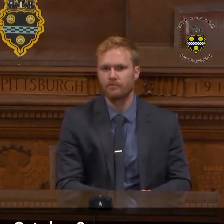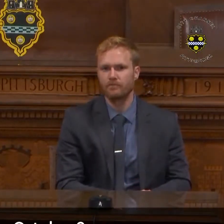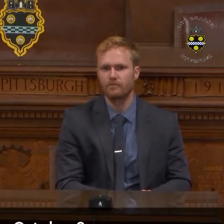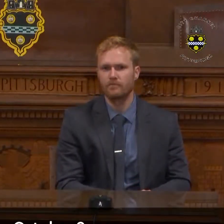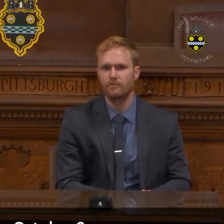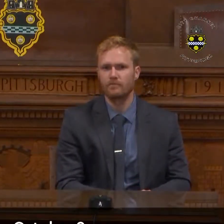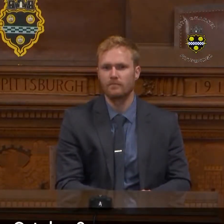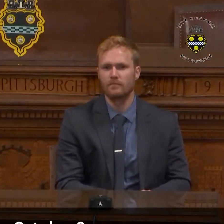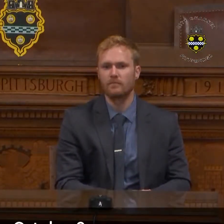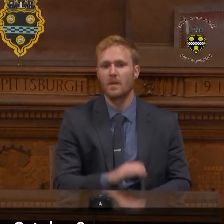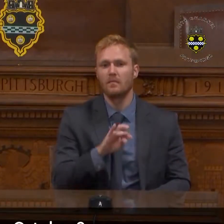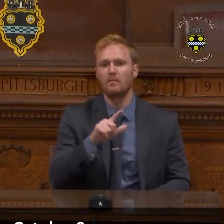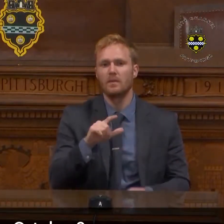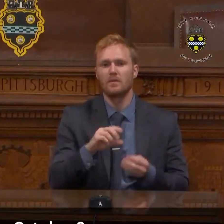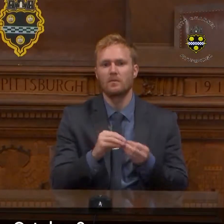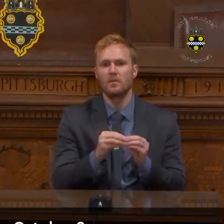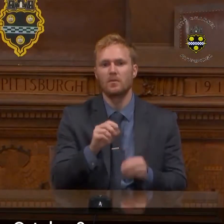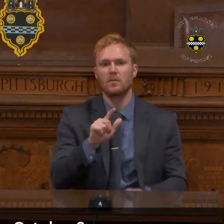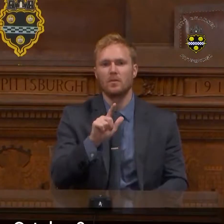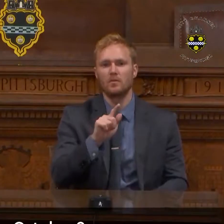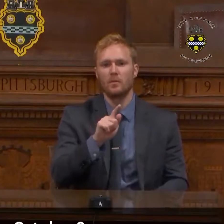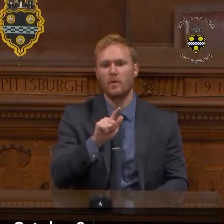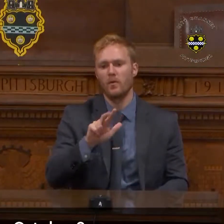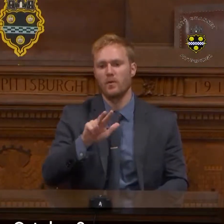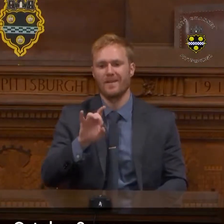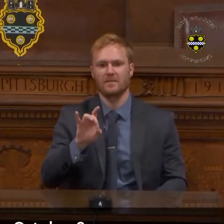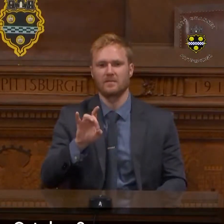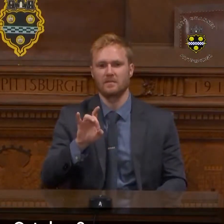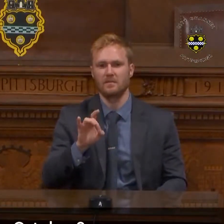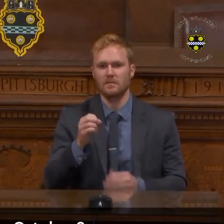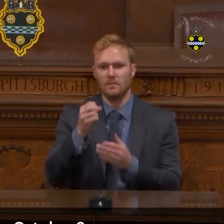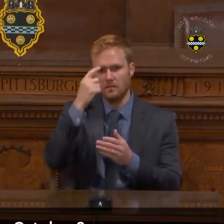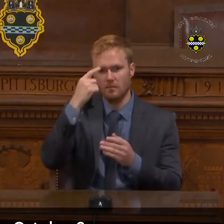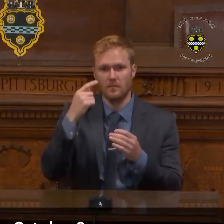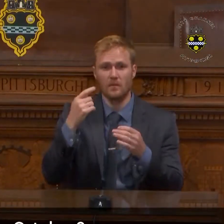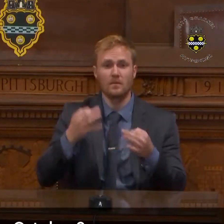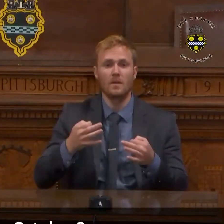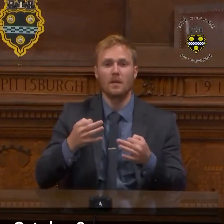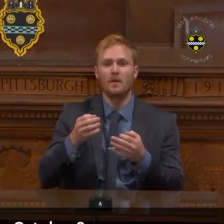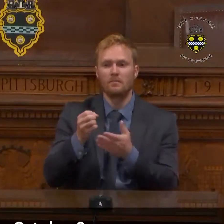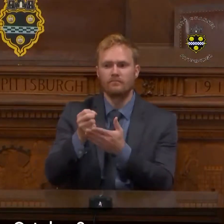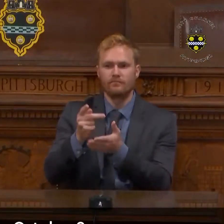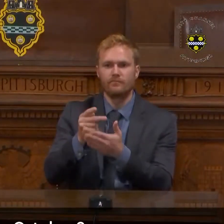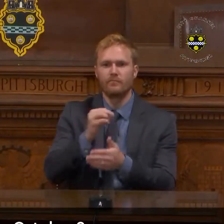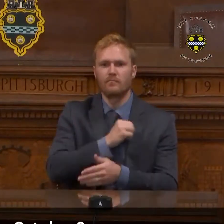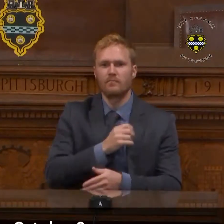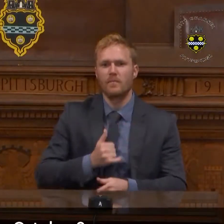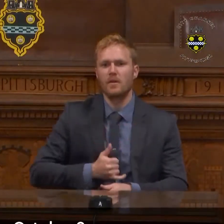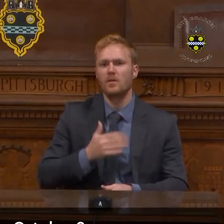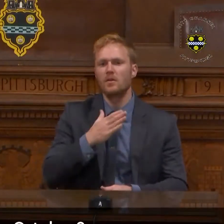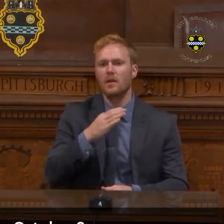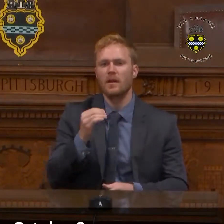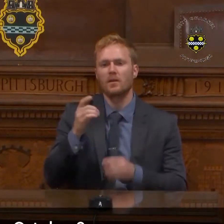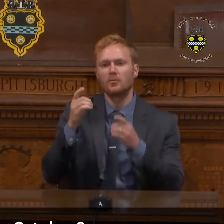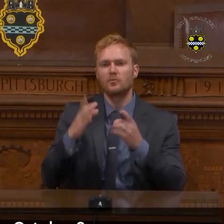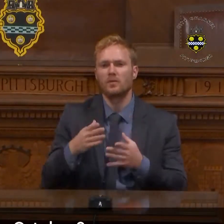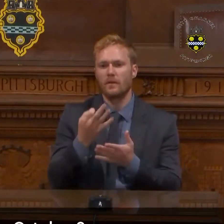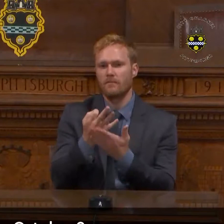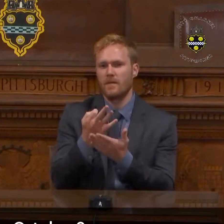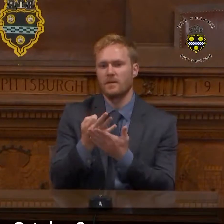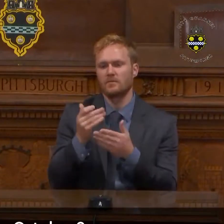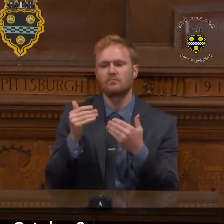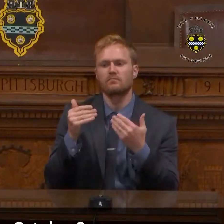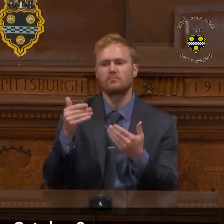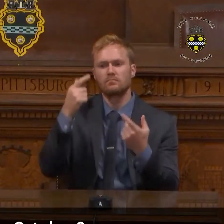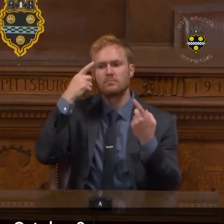Bill Number 2138, Resolution authorizing the mayor and the director of finance to execute